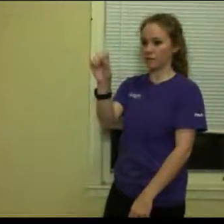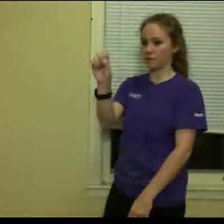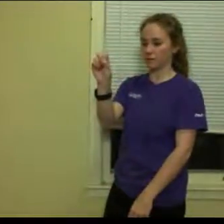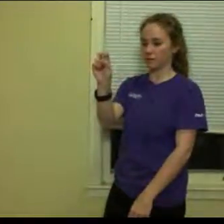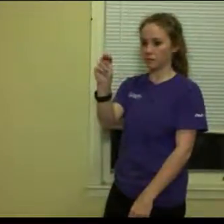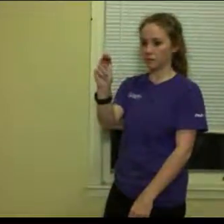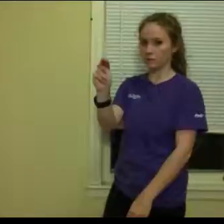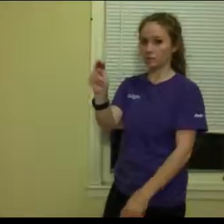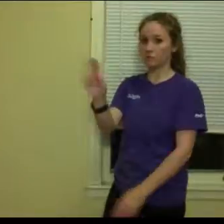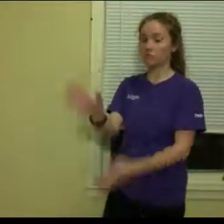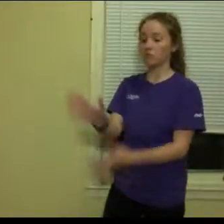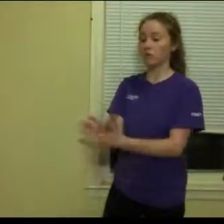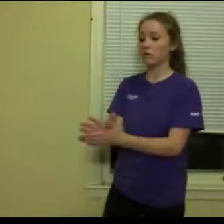James Madison